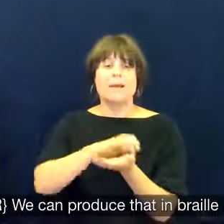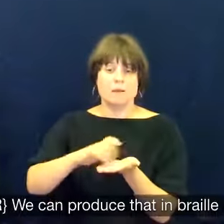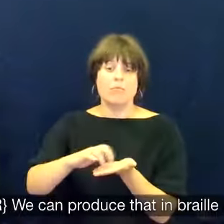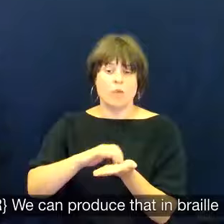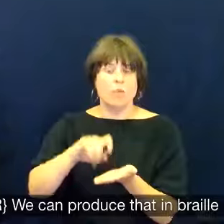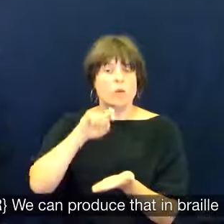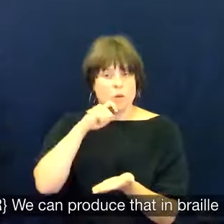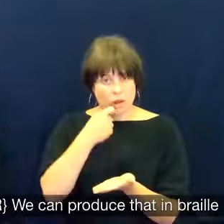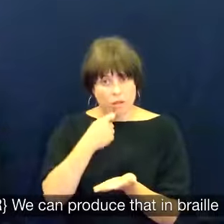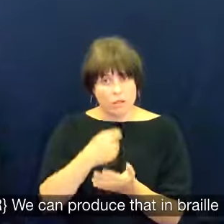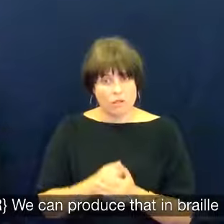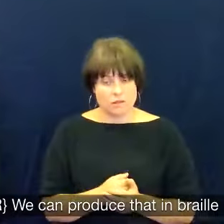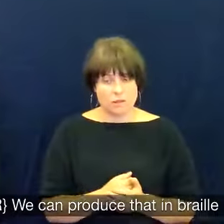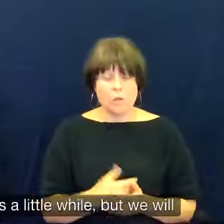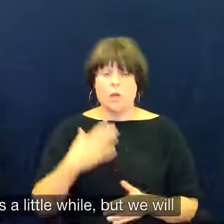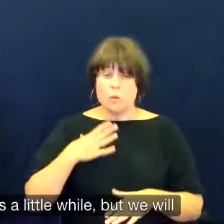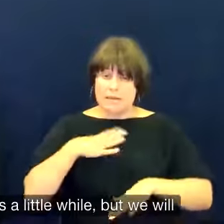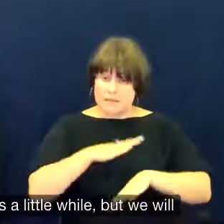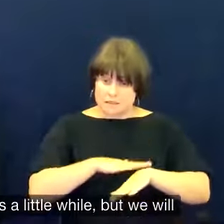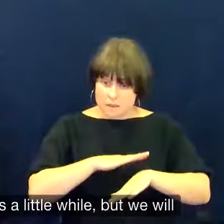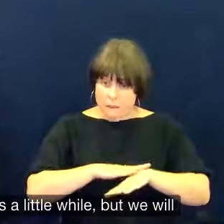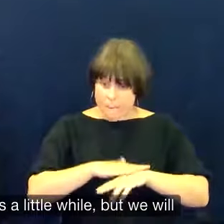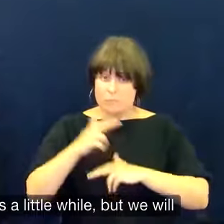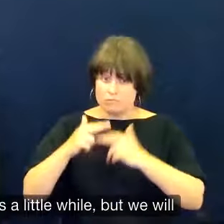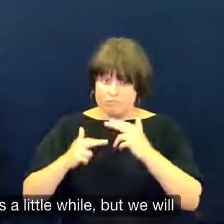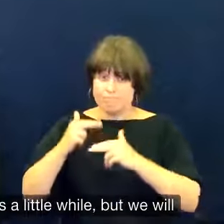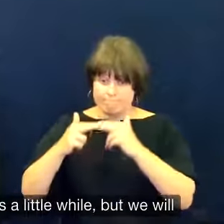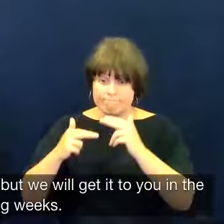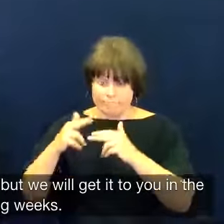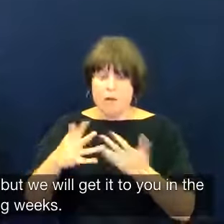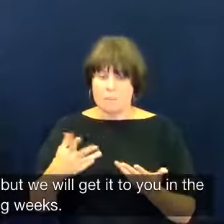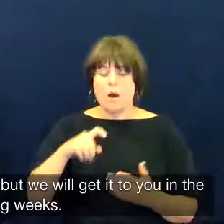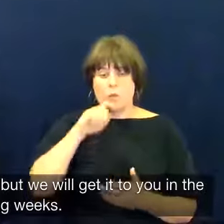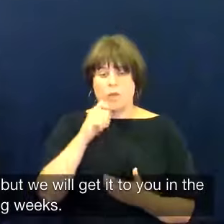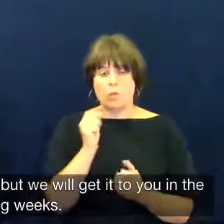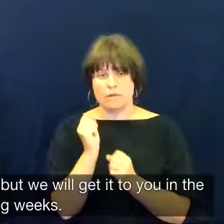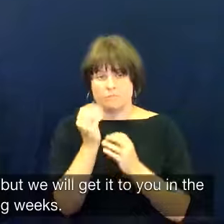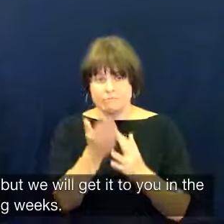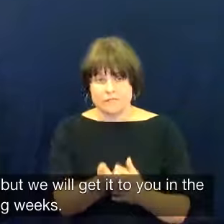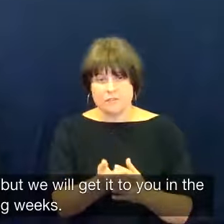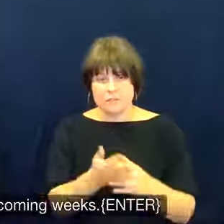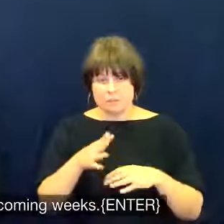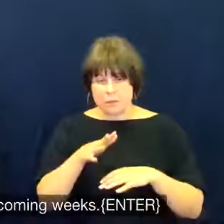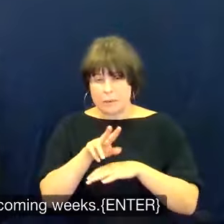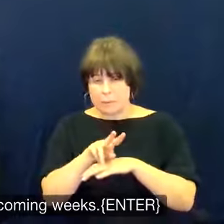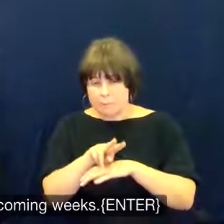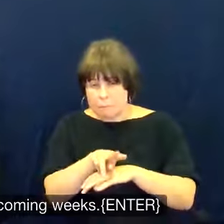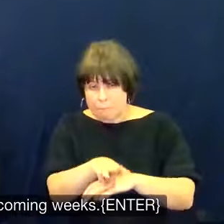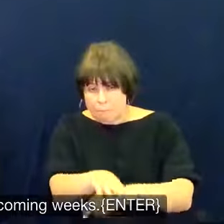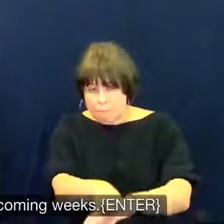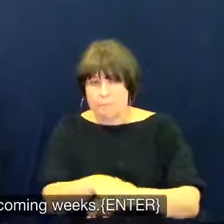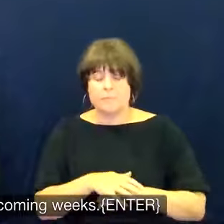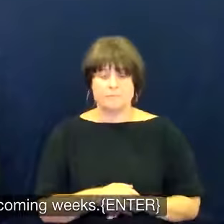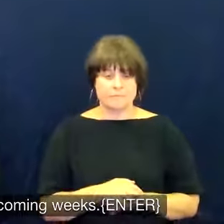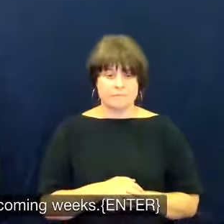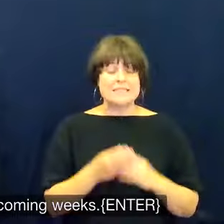we will get it to you in the coming weeks. Thank you, Heather. I think